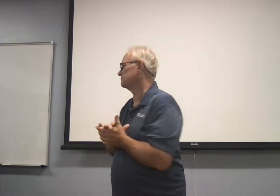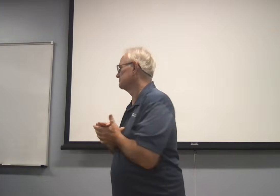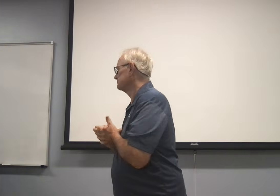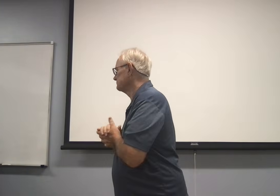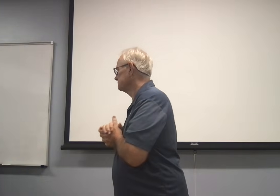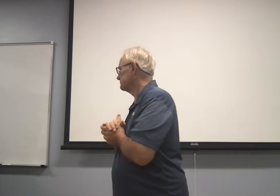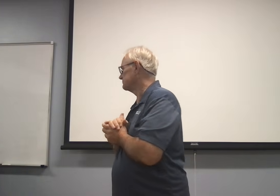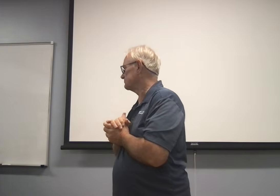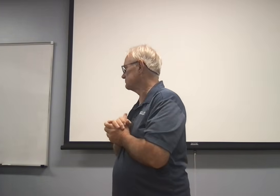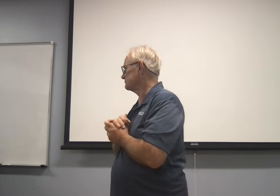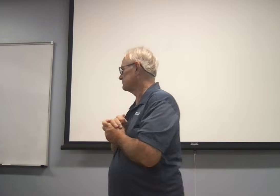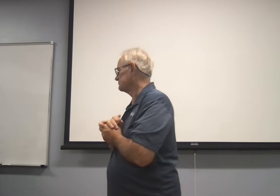Okay.